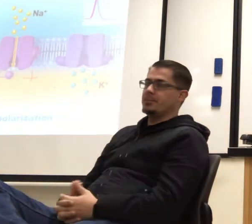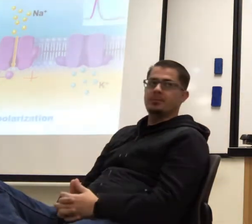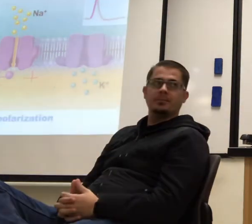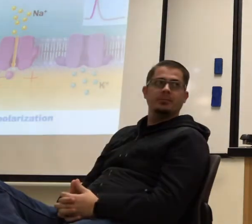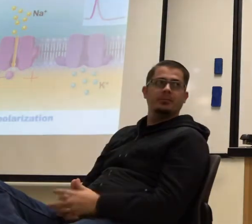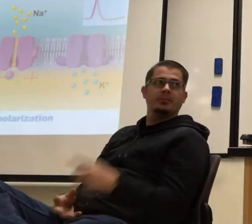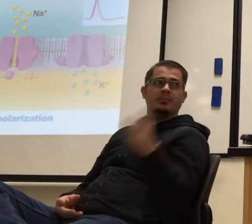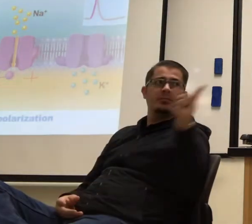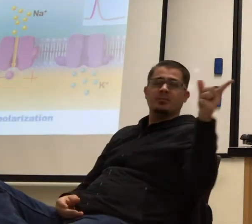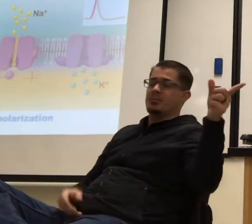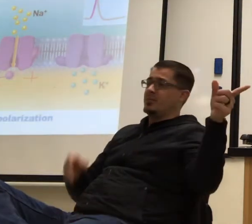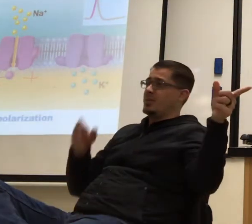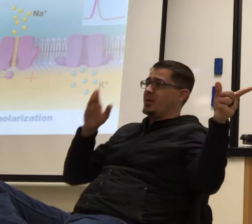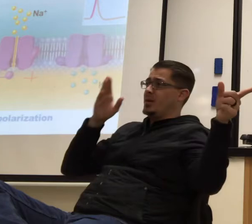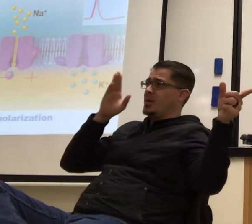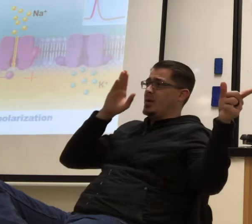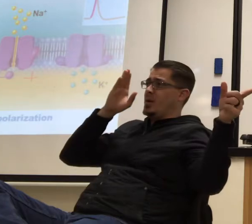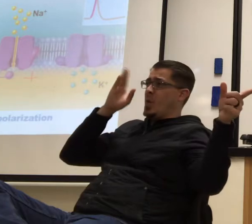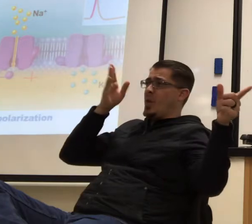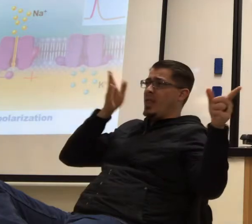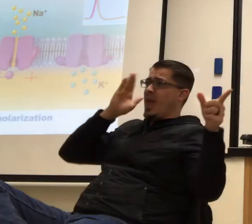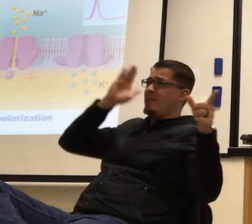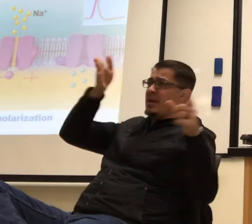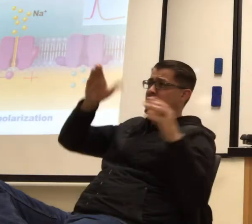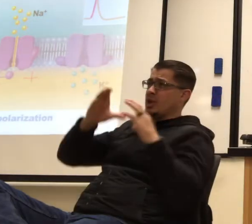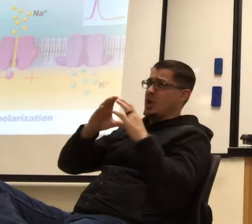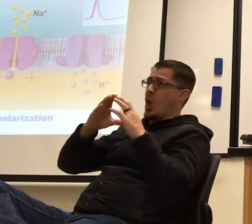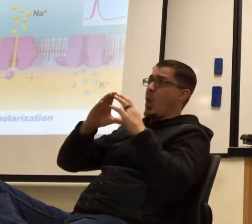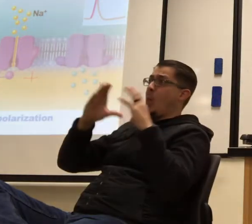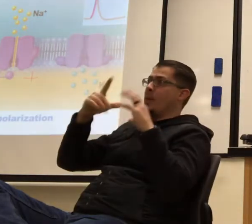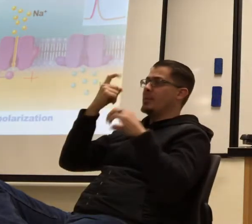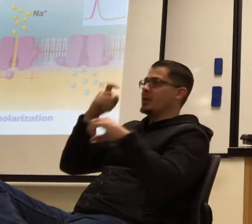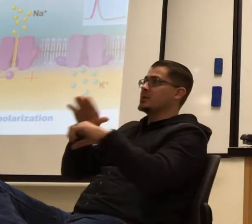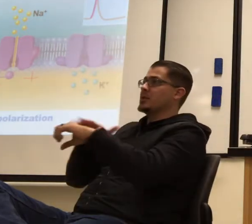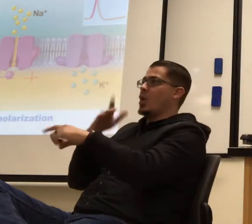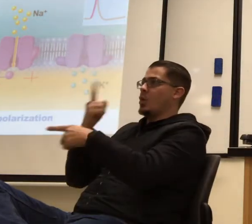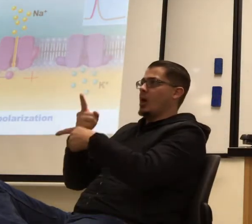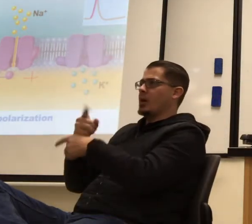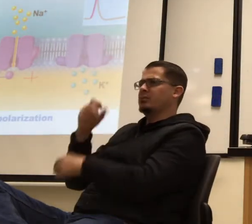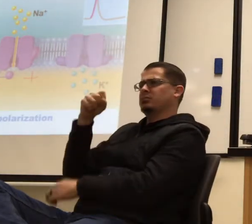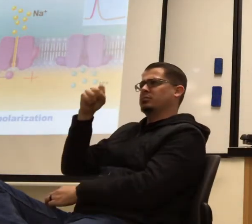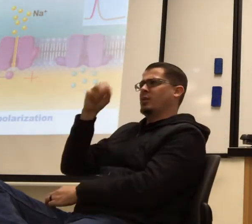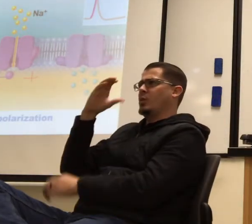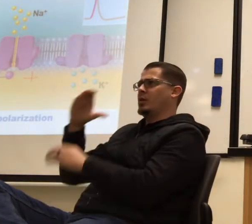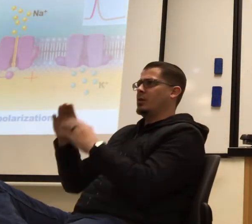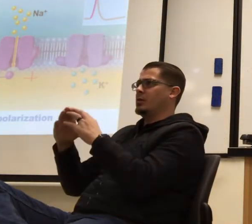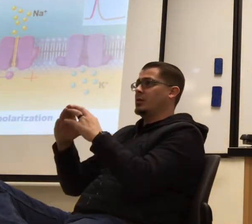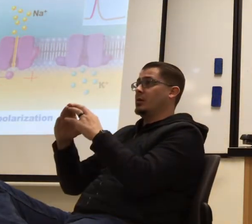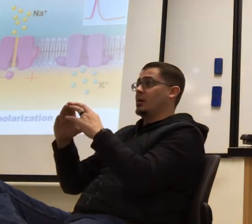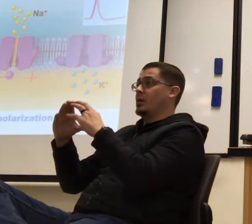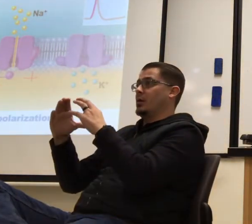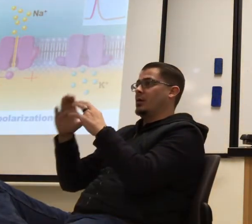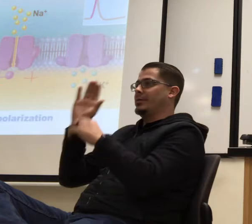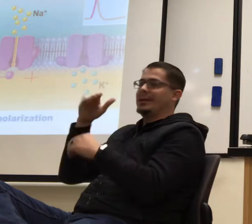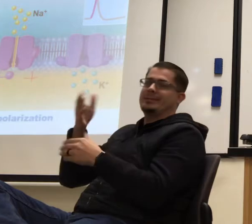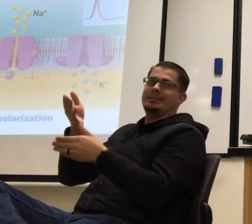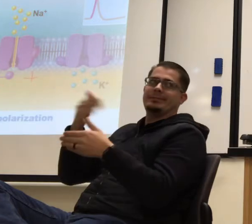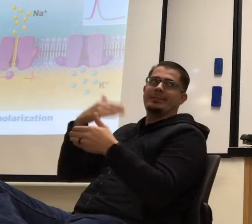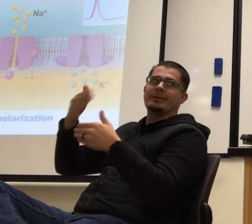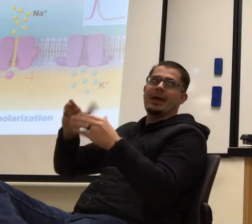That eventually opens it because it's slow, right? It'll eventually open. Yeah, that's basically gonna be the next